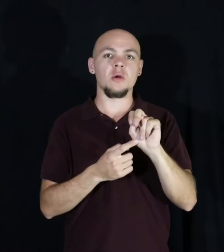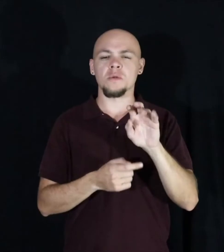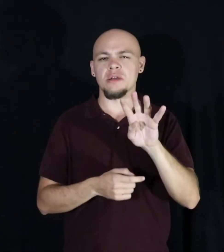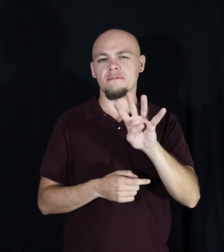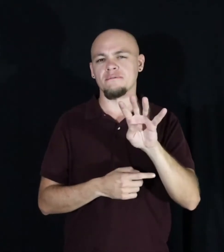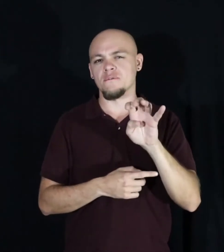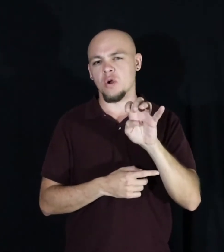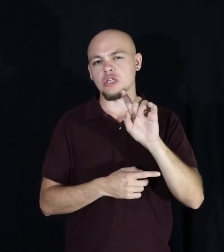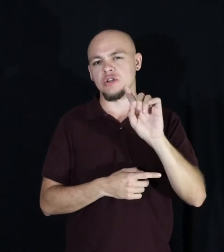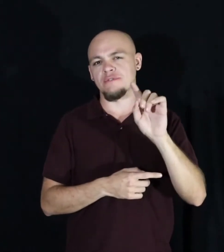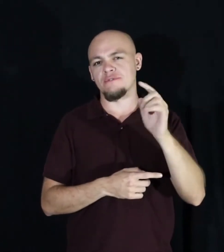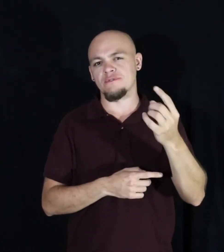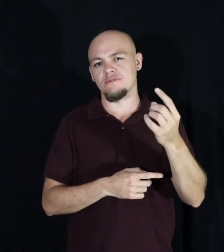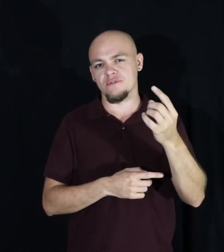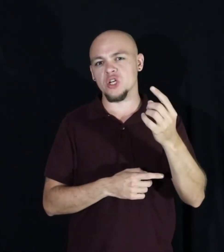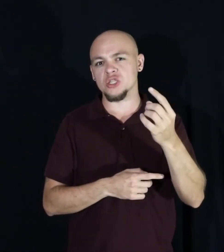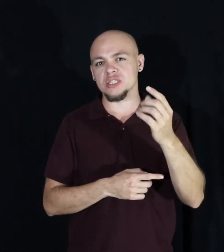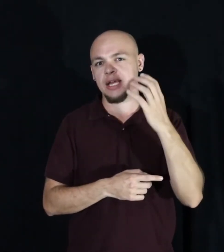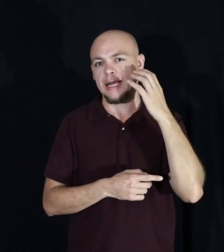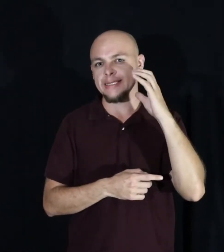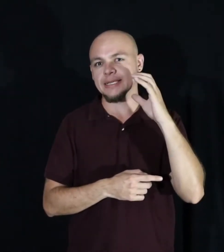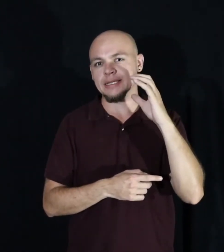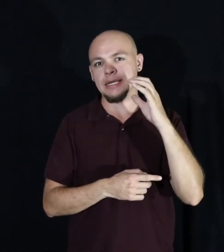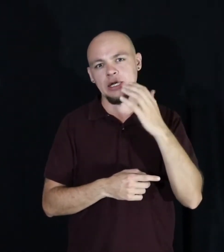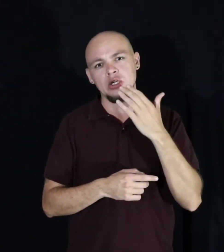running around the wilderness like Smurfs.